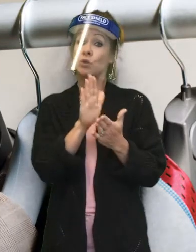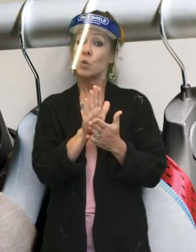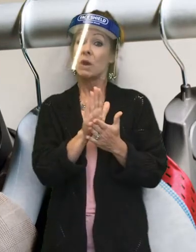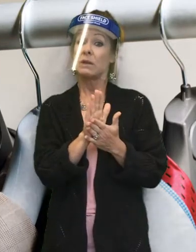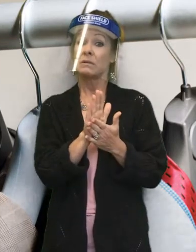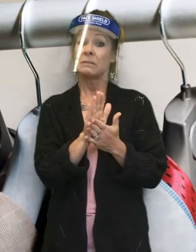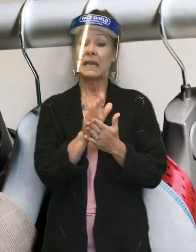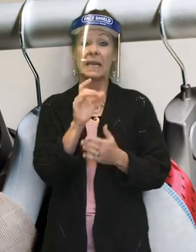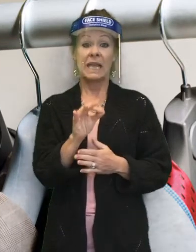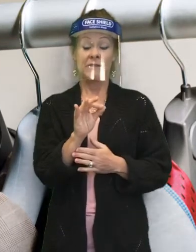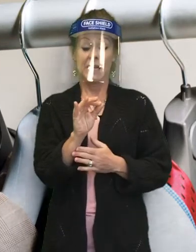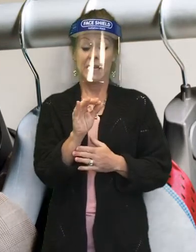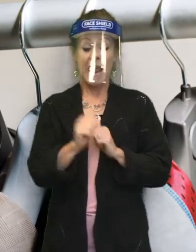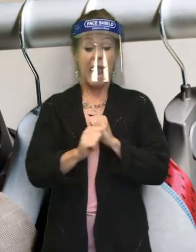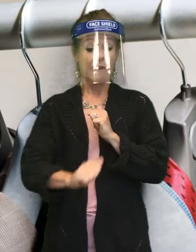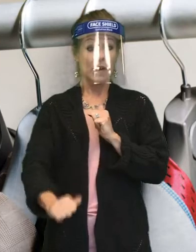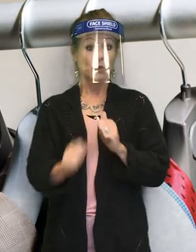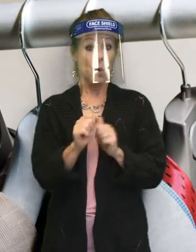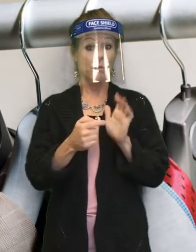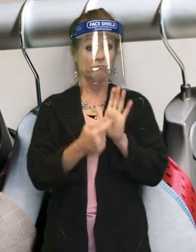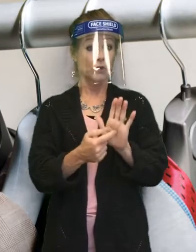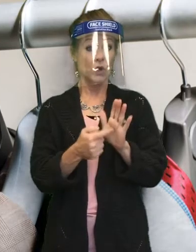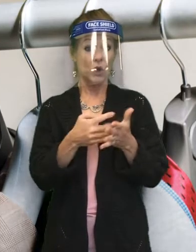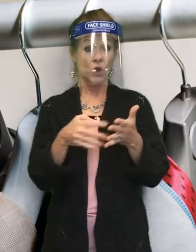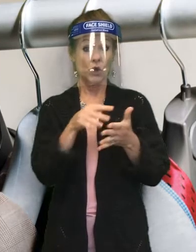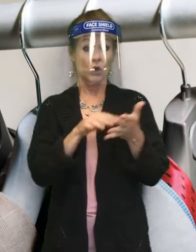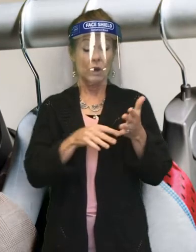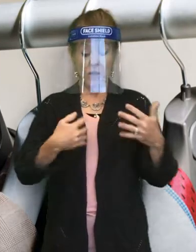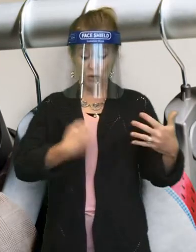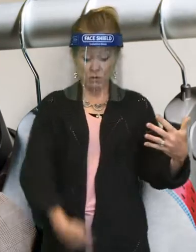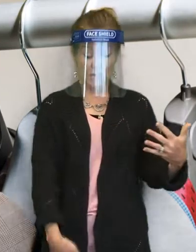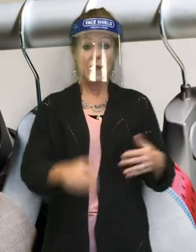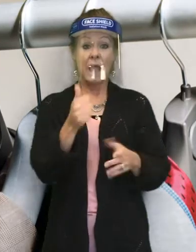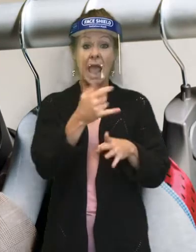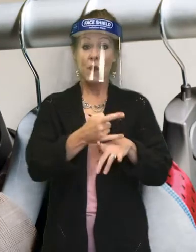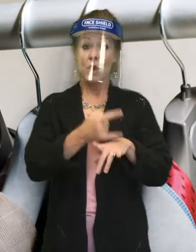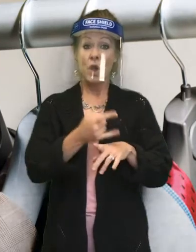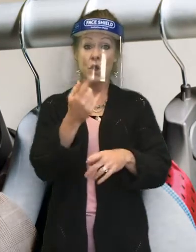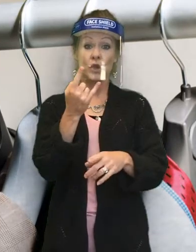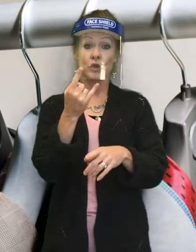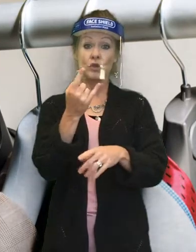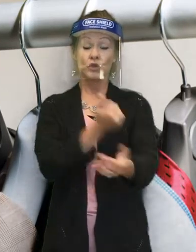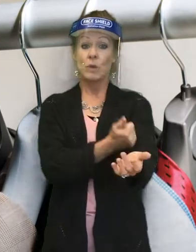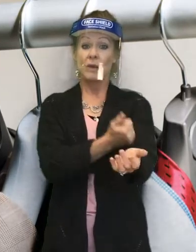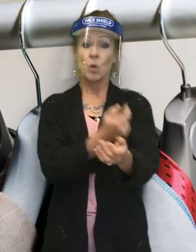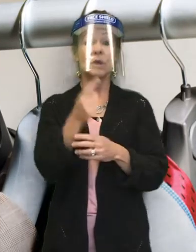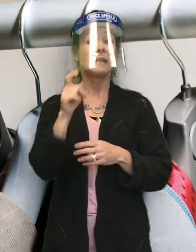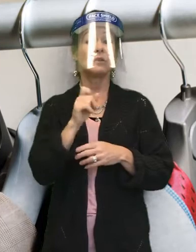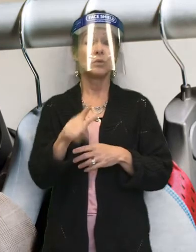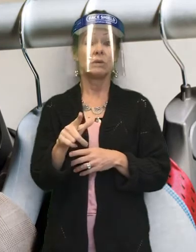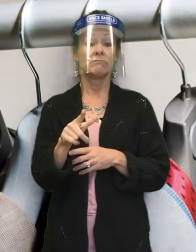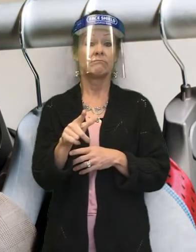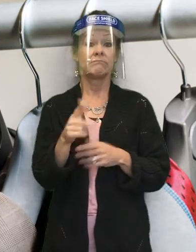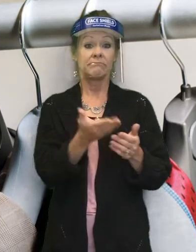which advertises and or displays graphics of alcohol, drugs, or sexual content are